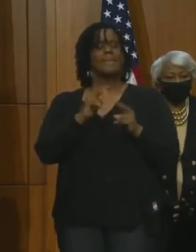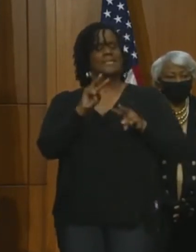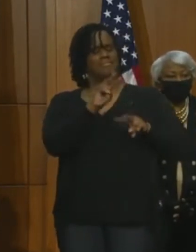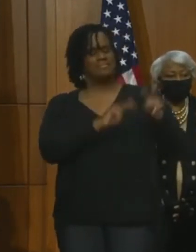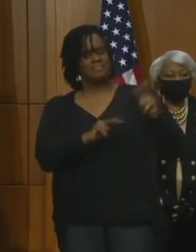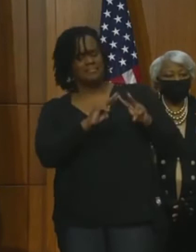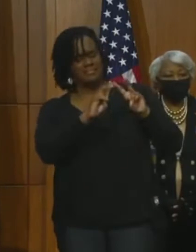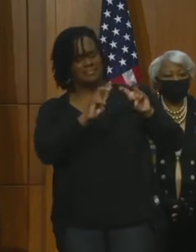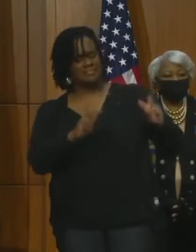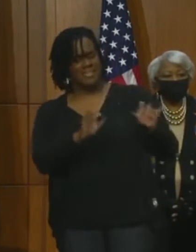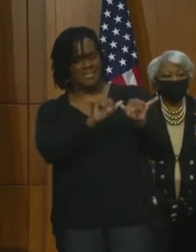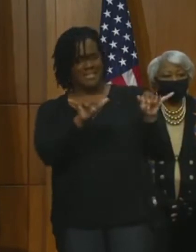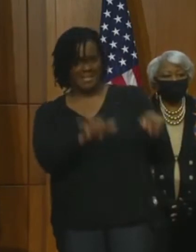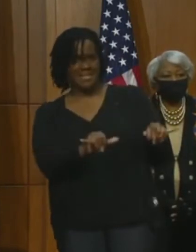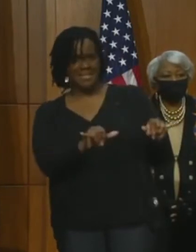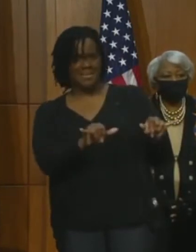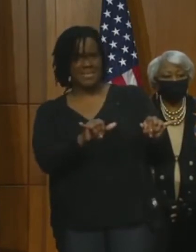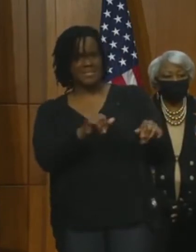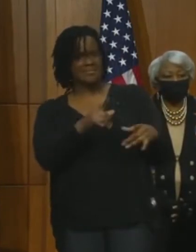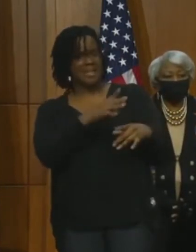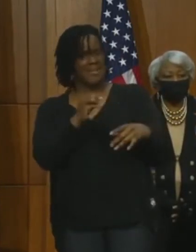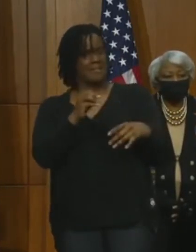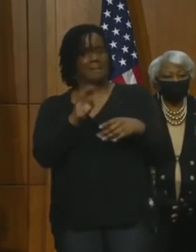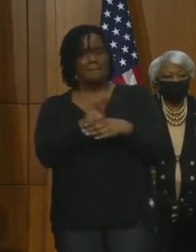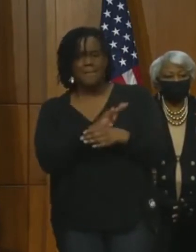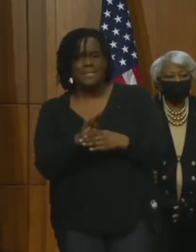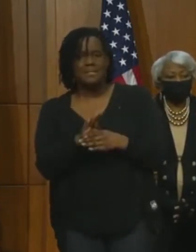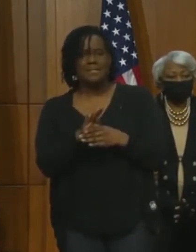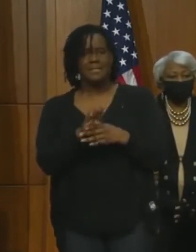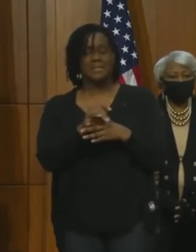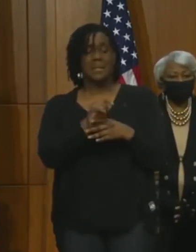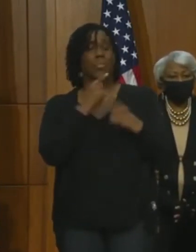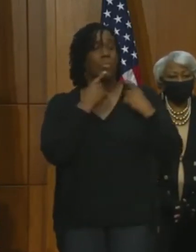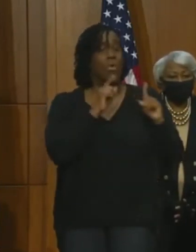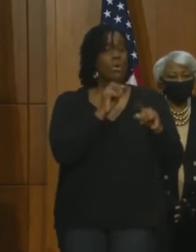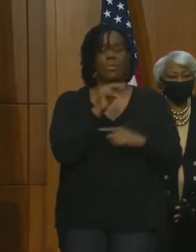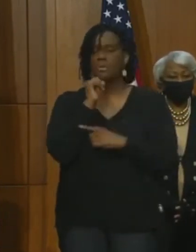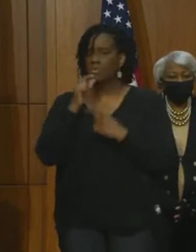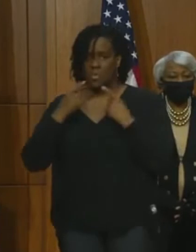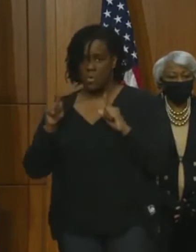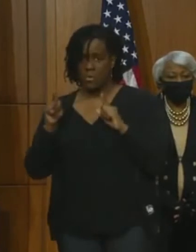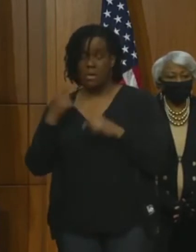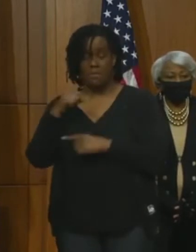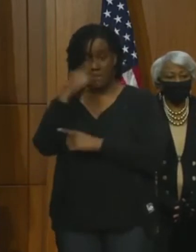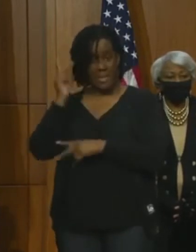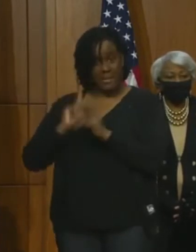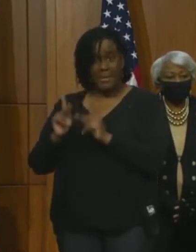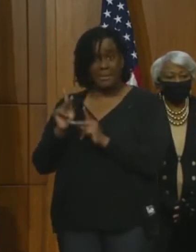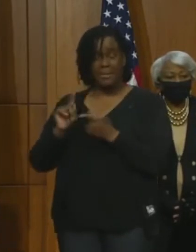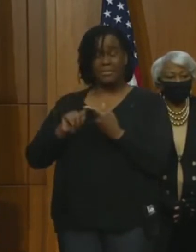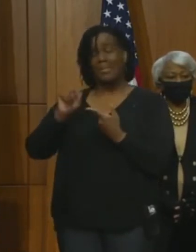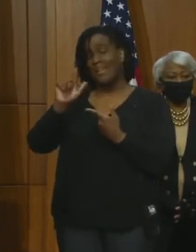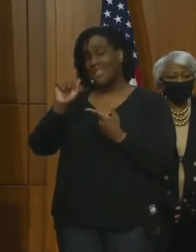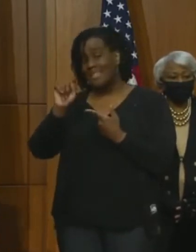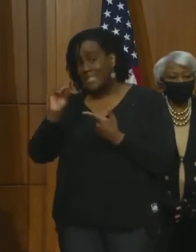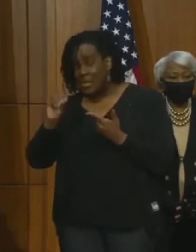how our systems and our institutions work or don't work for Black people, Latino